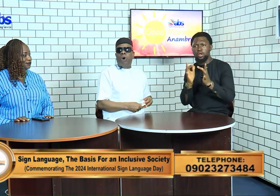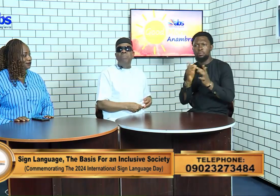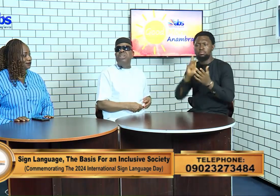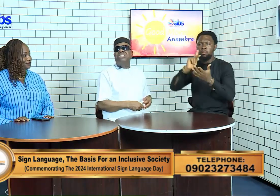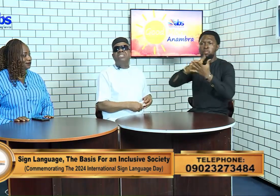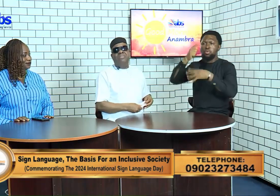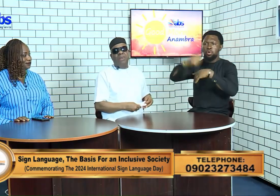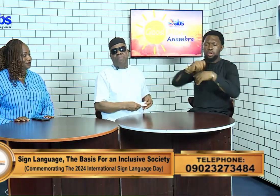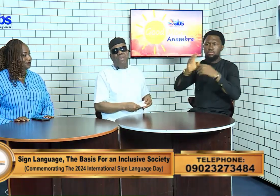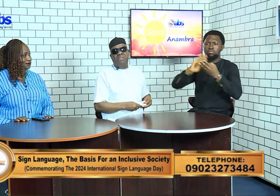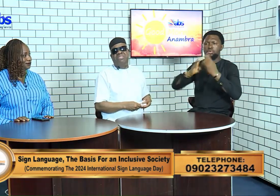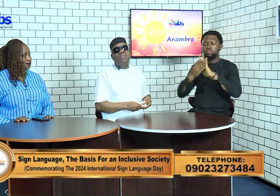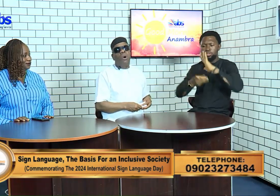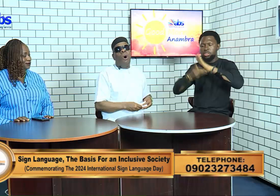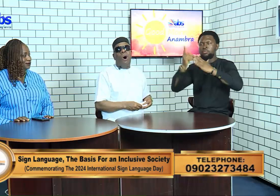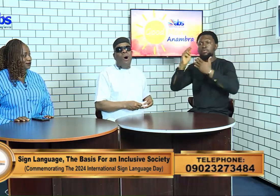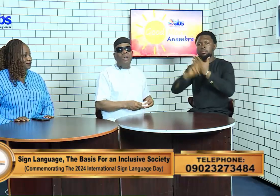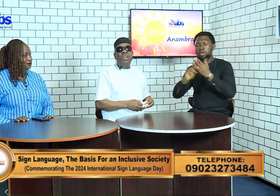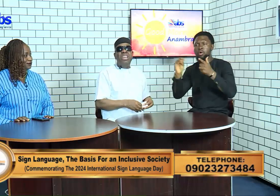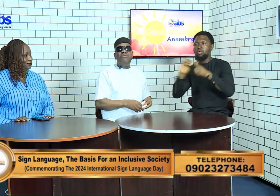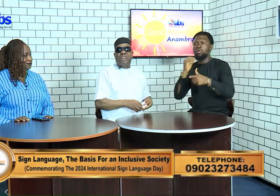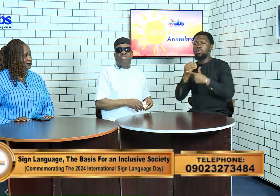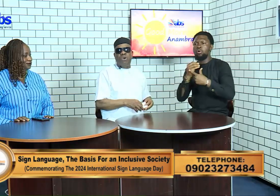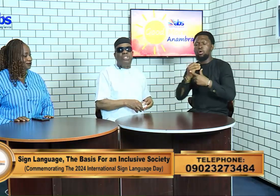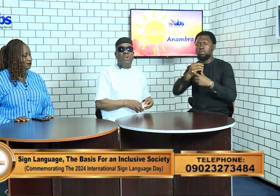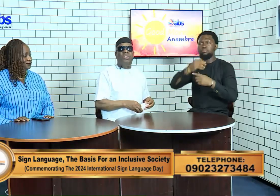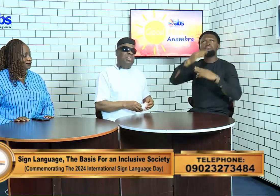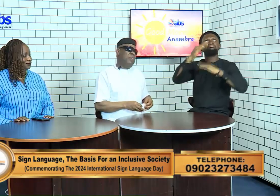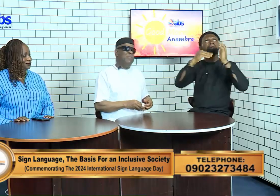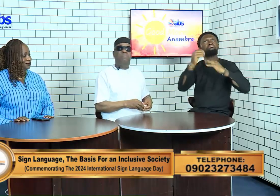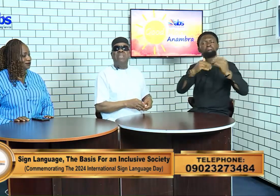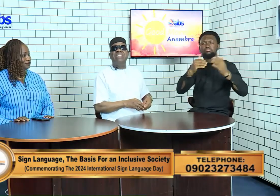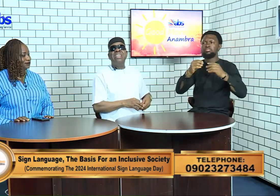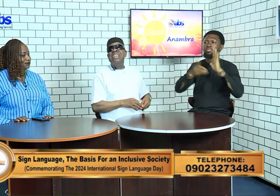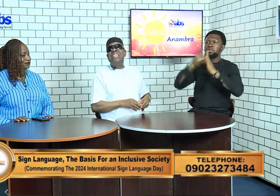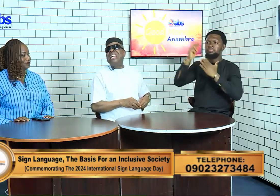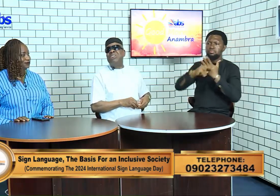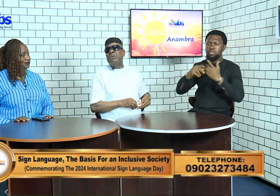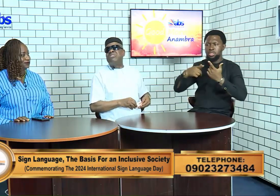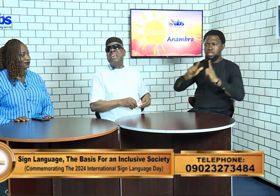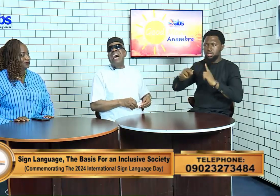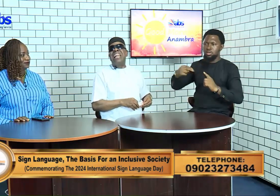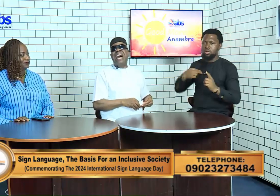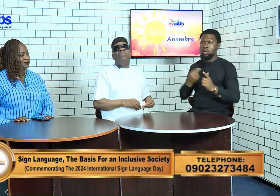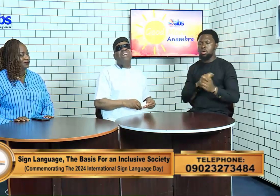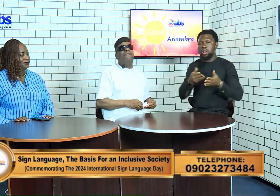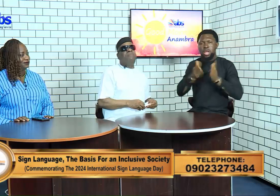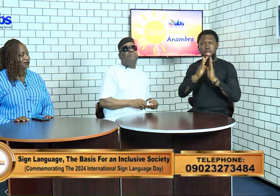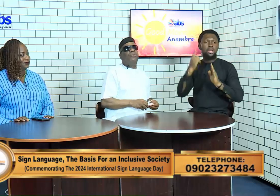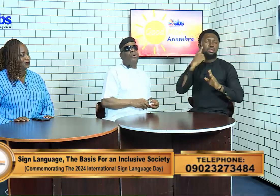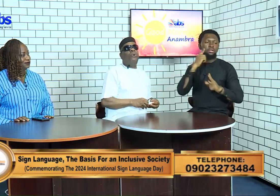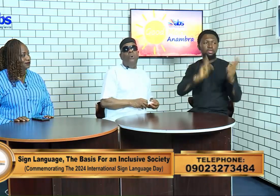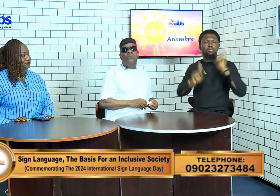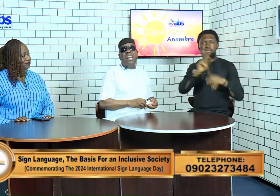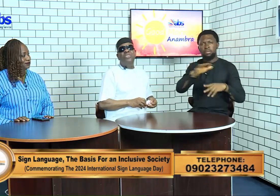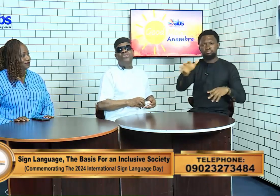a community development or infrastructural development. Let us allow deaf